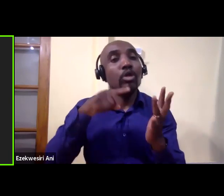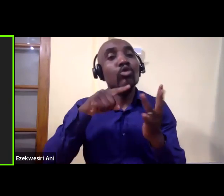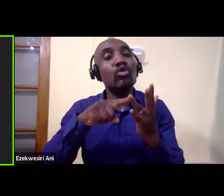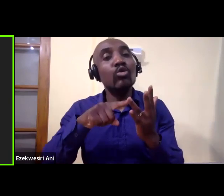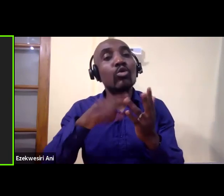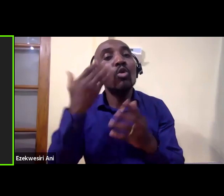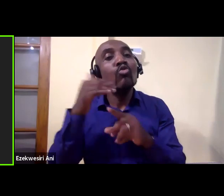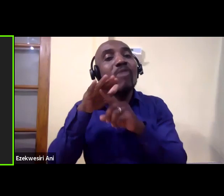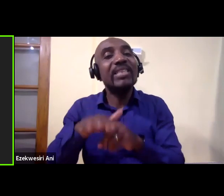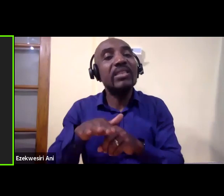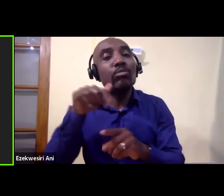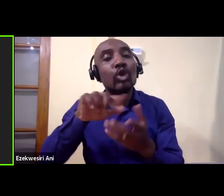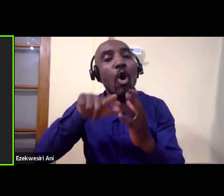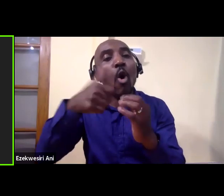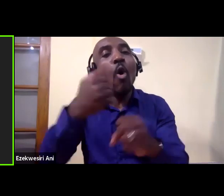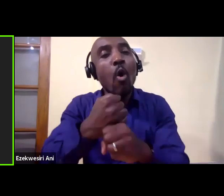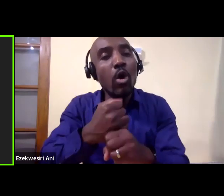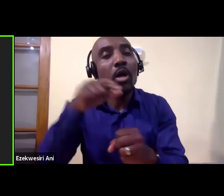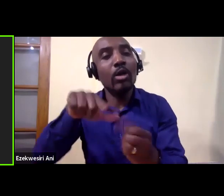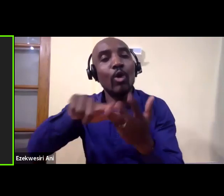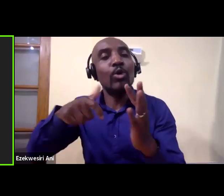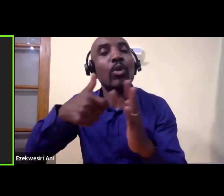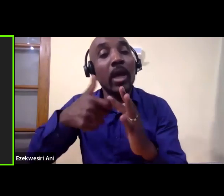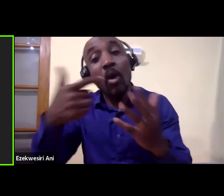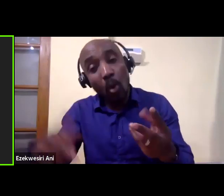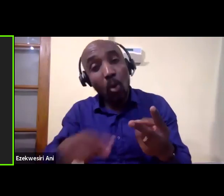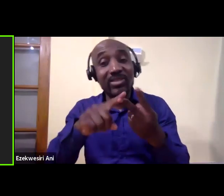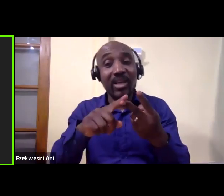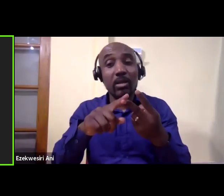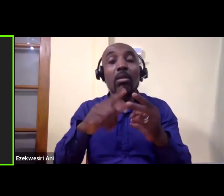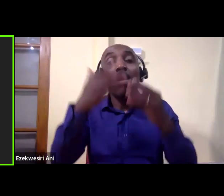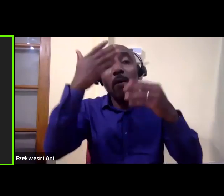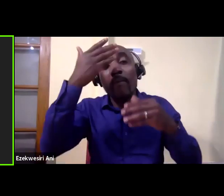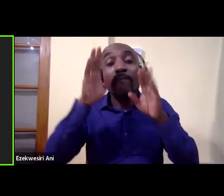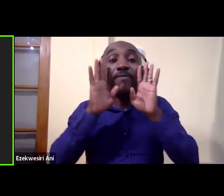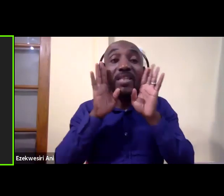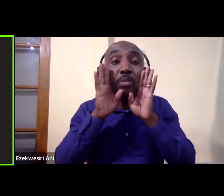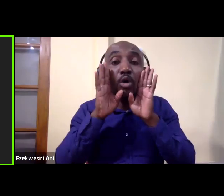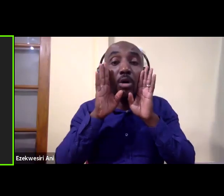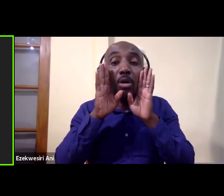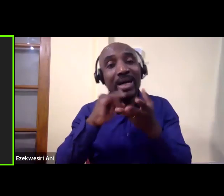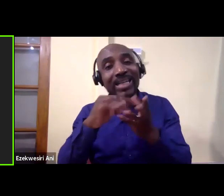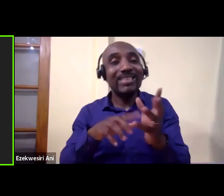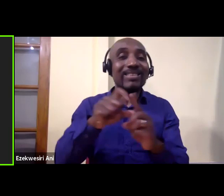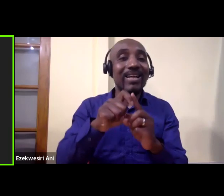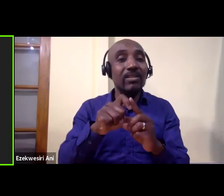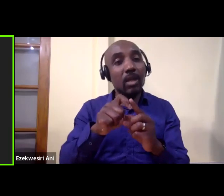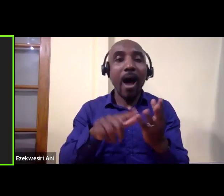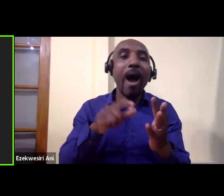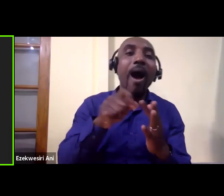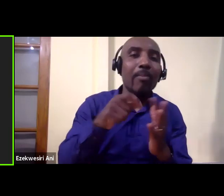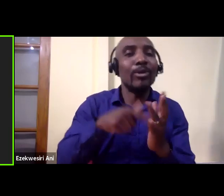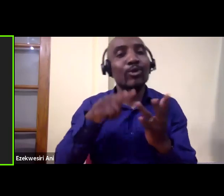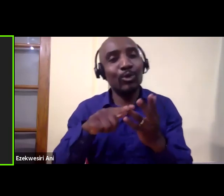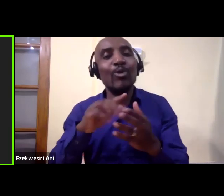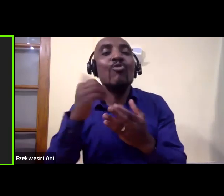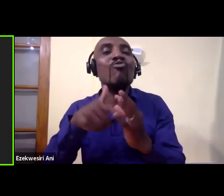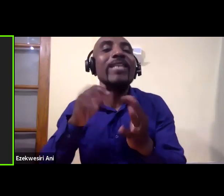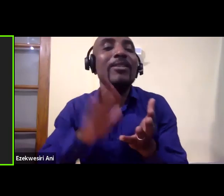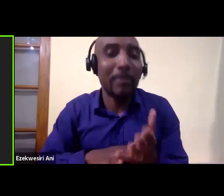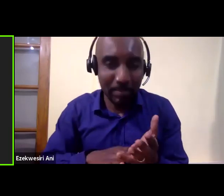www.standuptoracism.org.uk, or check out our Facebook page, which is just Stand Up to Racism, as I'm sure many of you are doing right now. And our